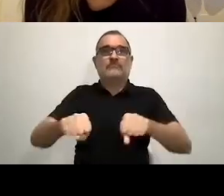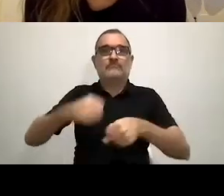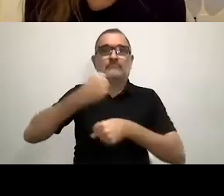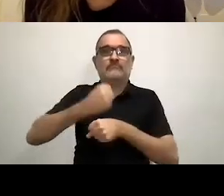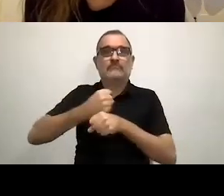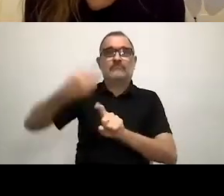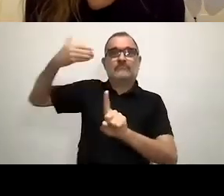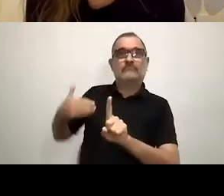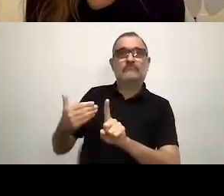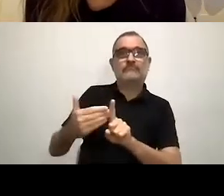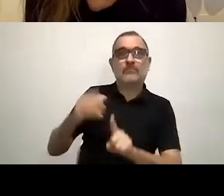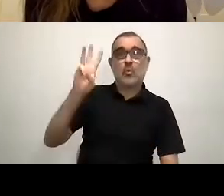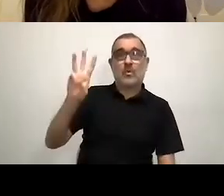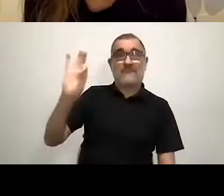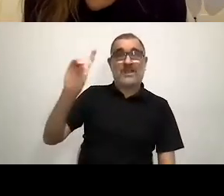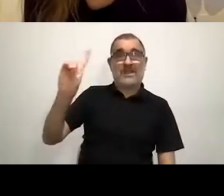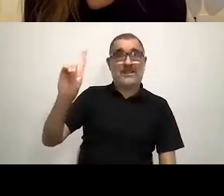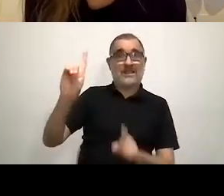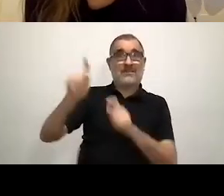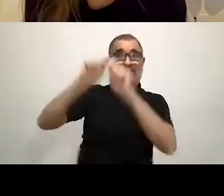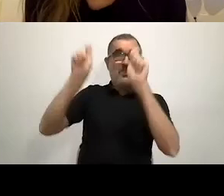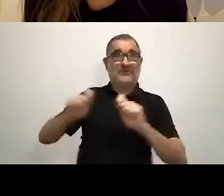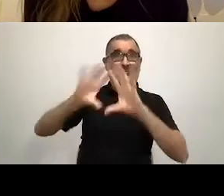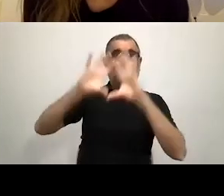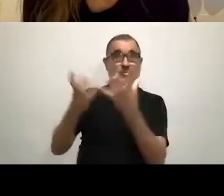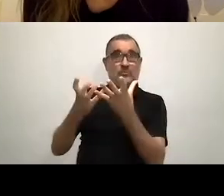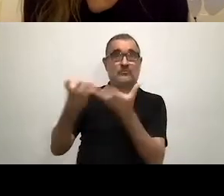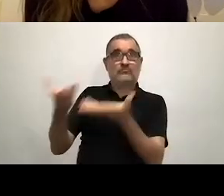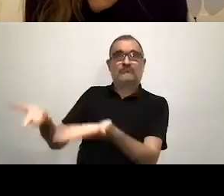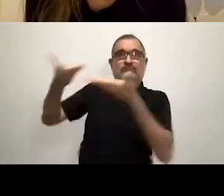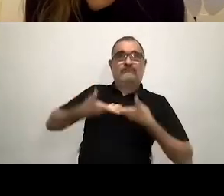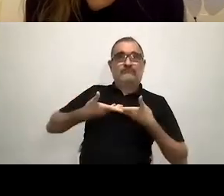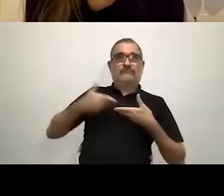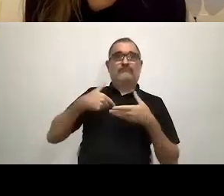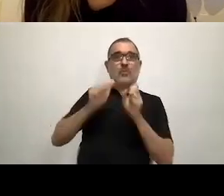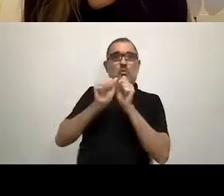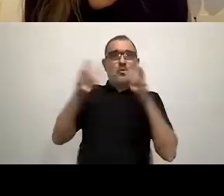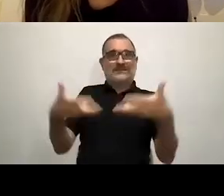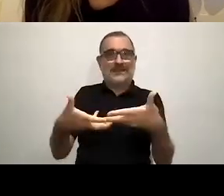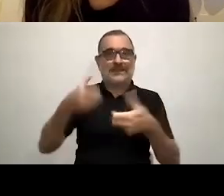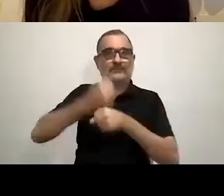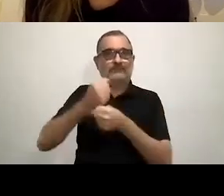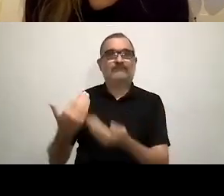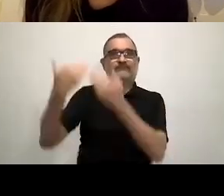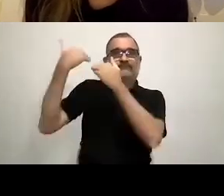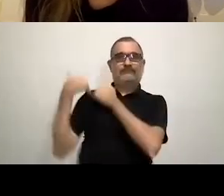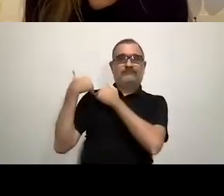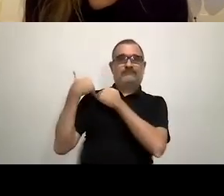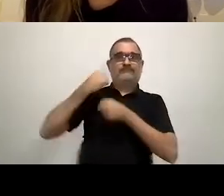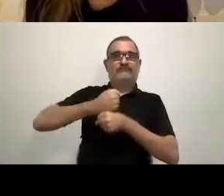out, we expect to announce more specific dates this month. But